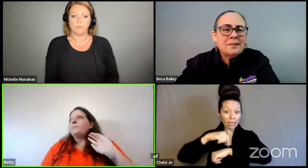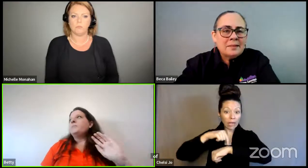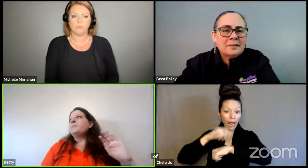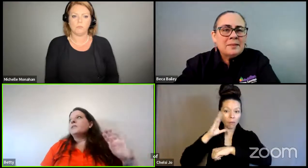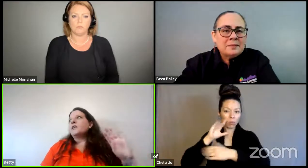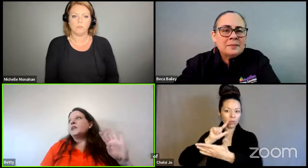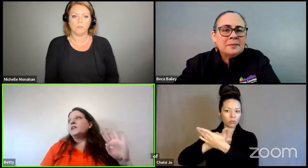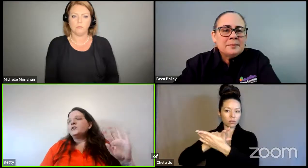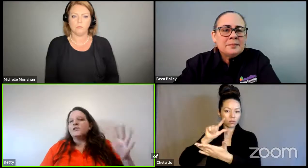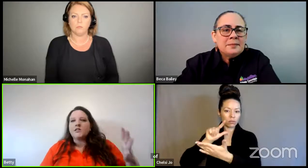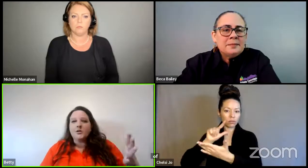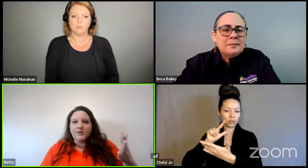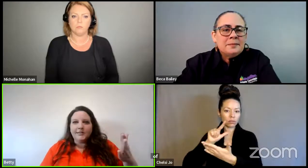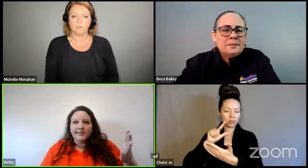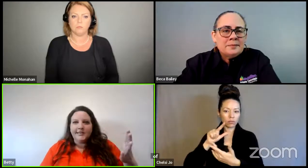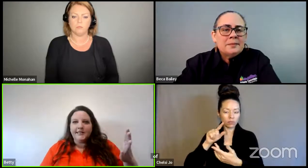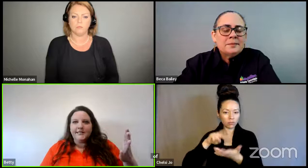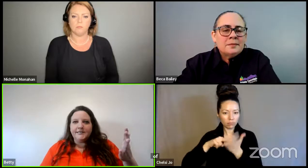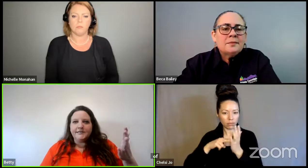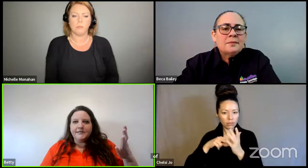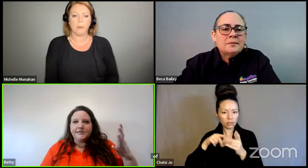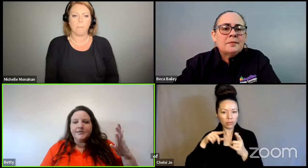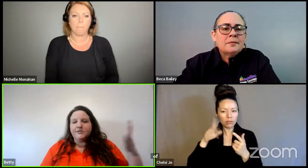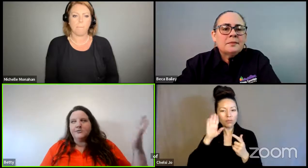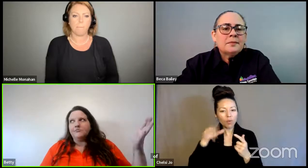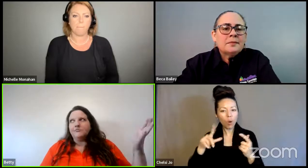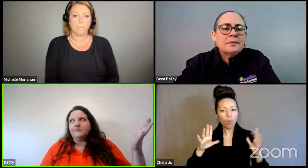So during the holidays,